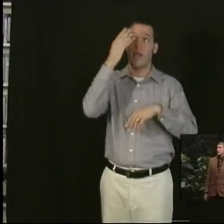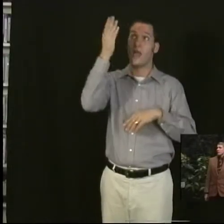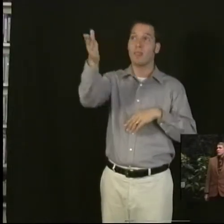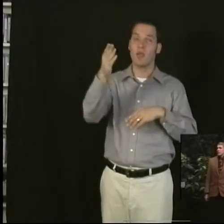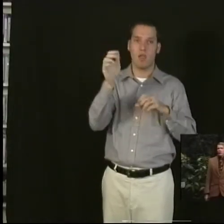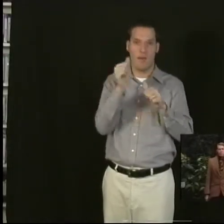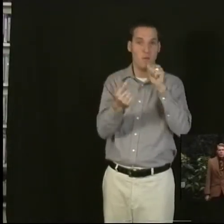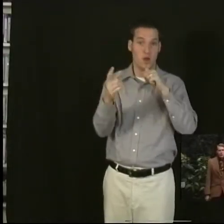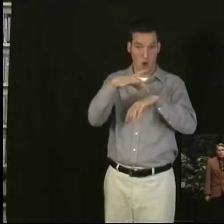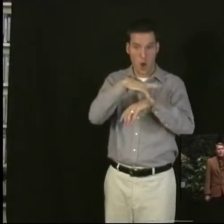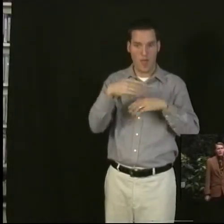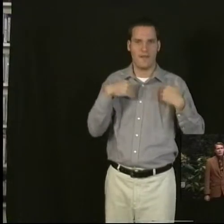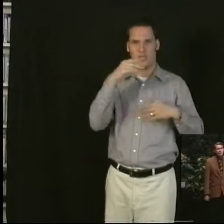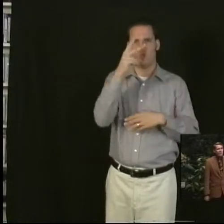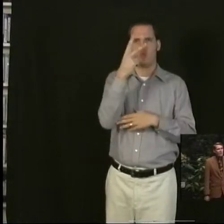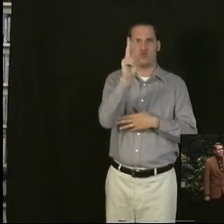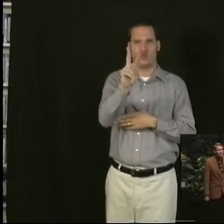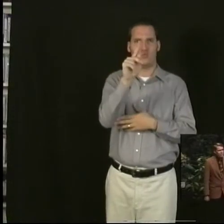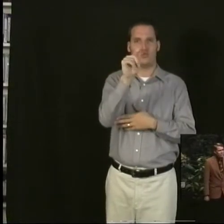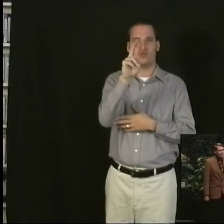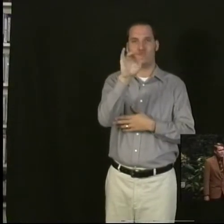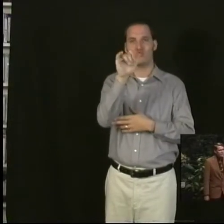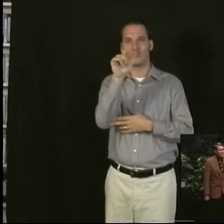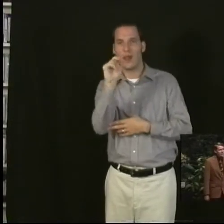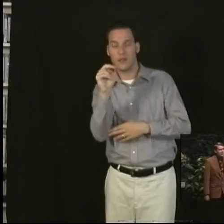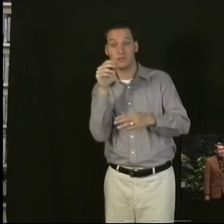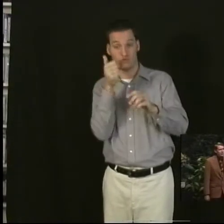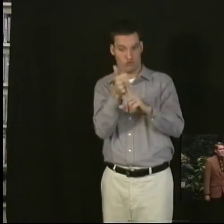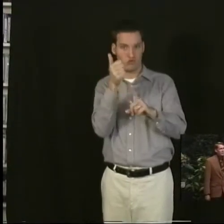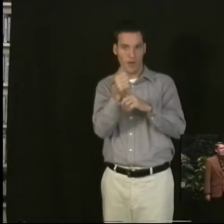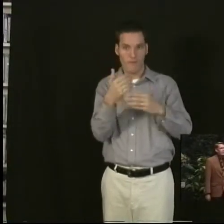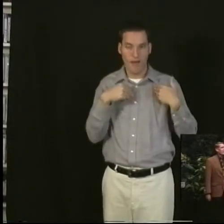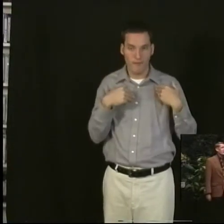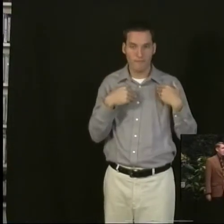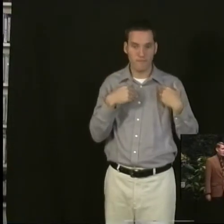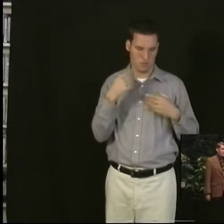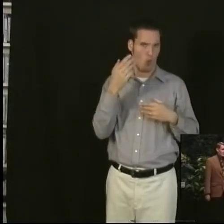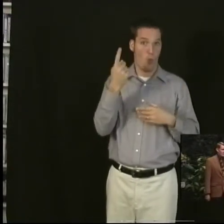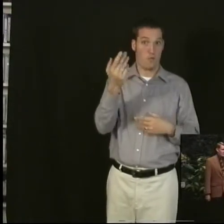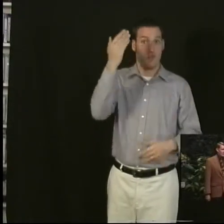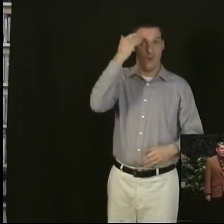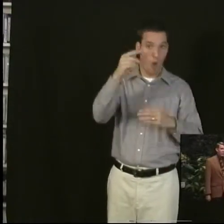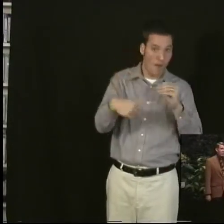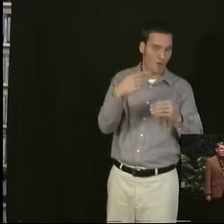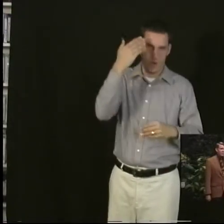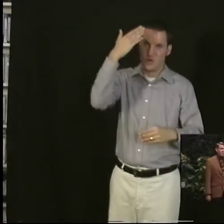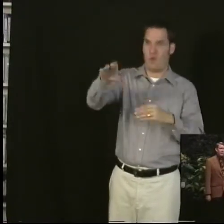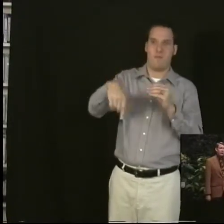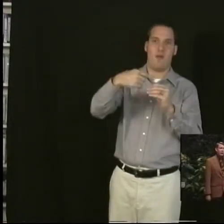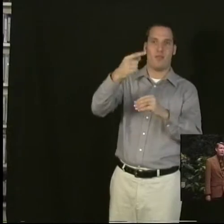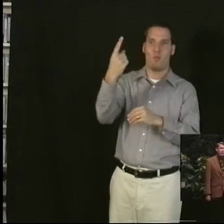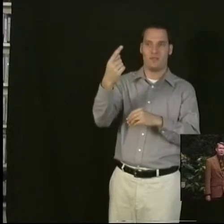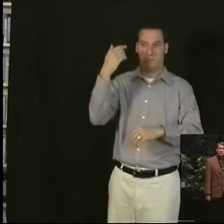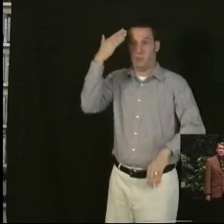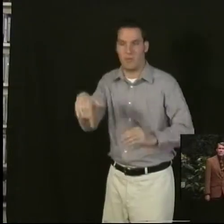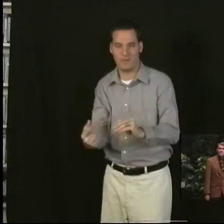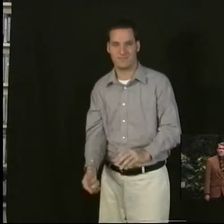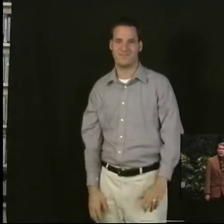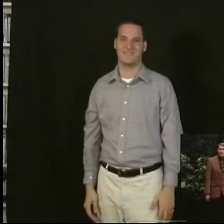everybody on planet Earth can own 2 trillion of them to yourself. Those are the ones we know about. We don't know about the ones we don't know about.